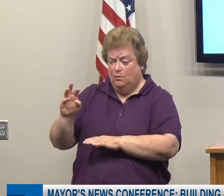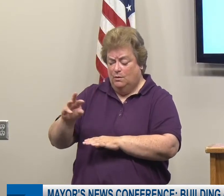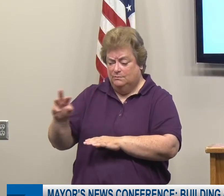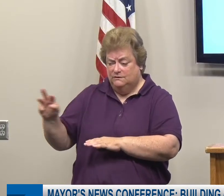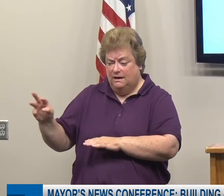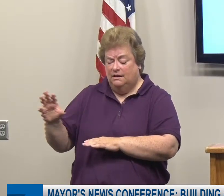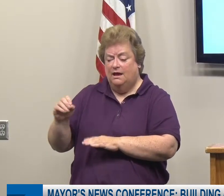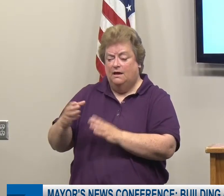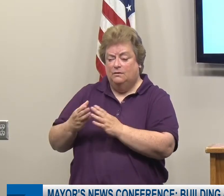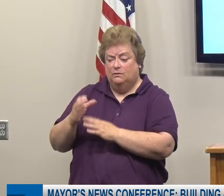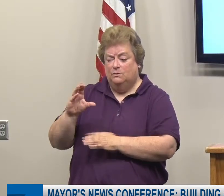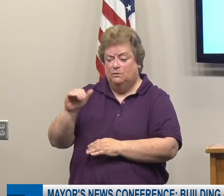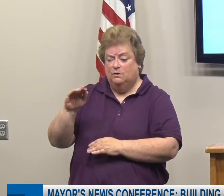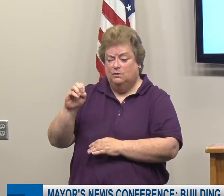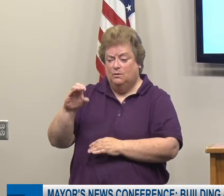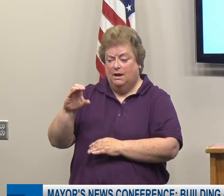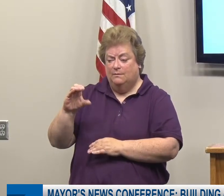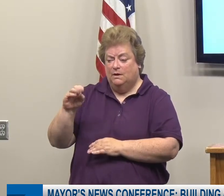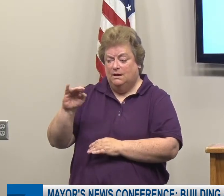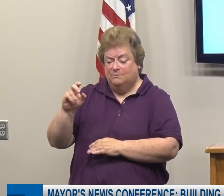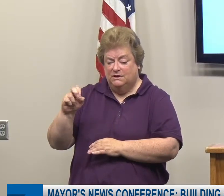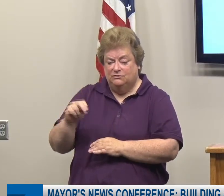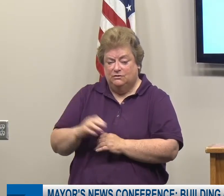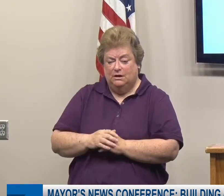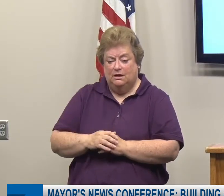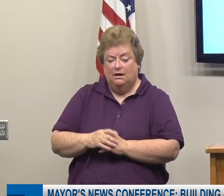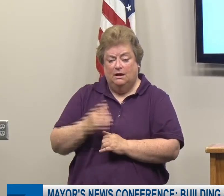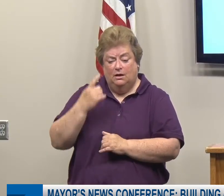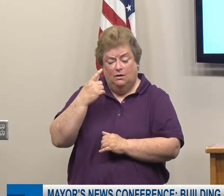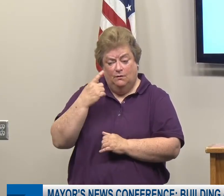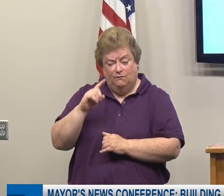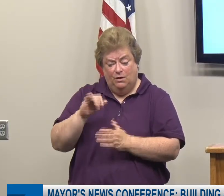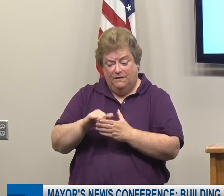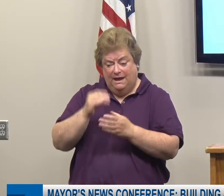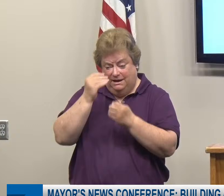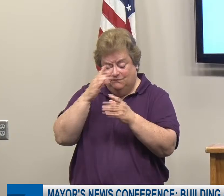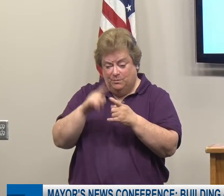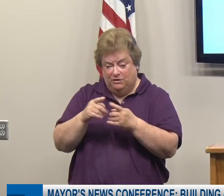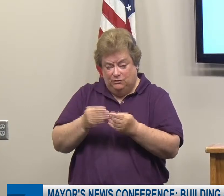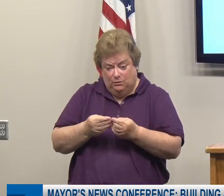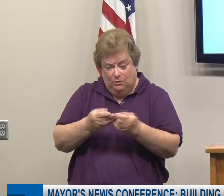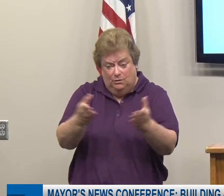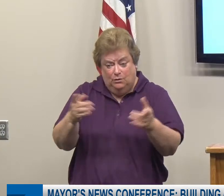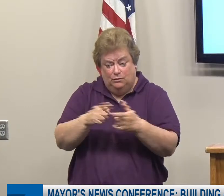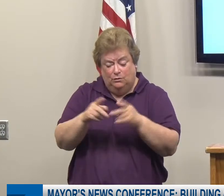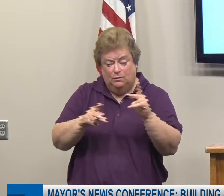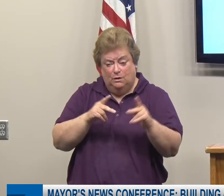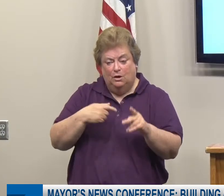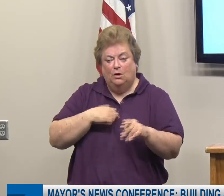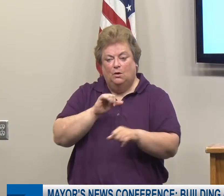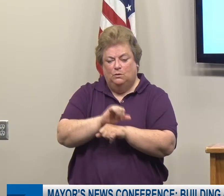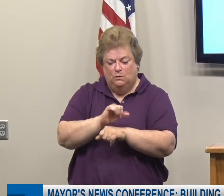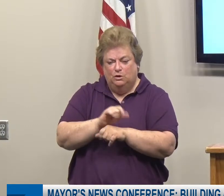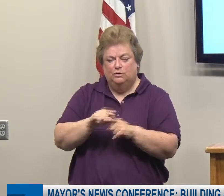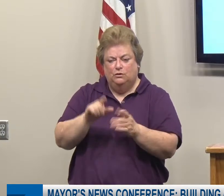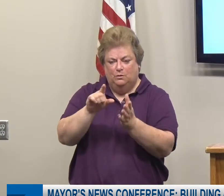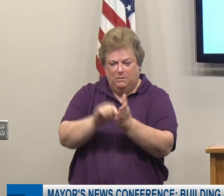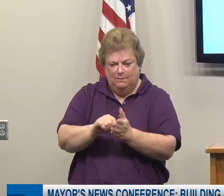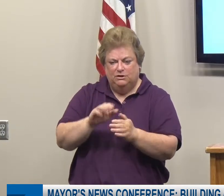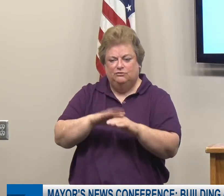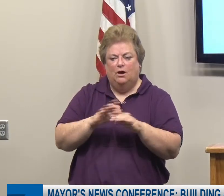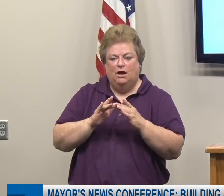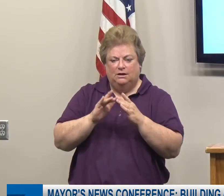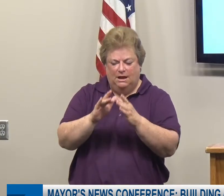Crime Commission. To make this information even more readily available to the public, we will work to provide and publish online more